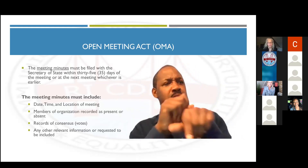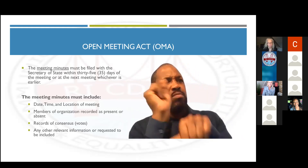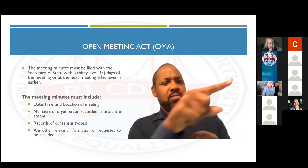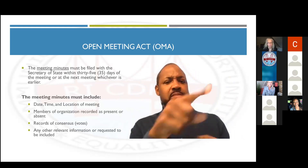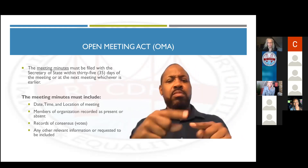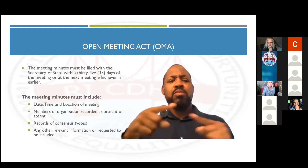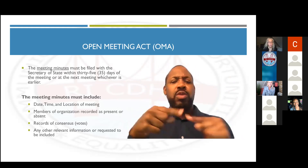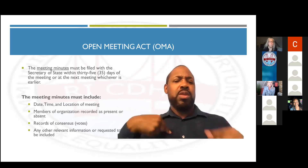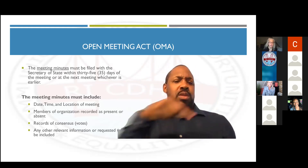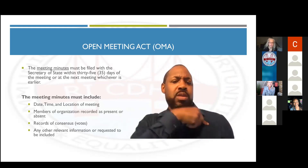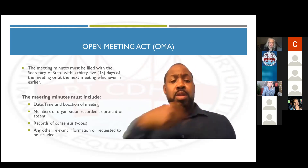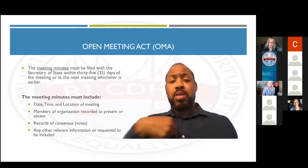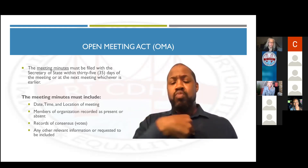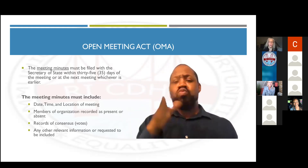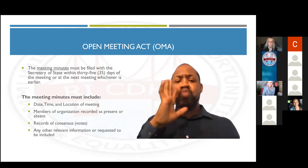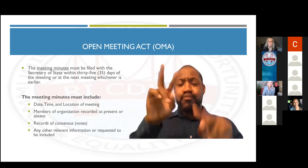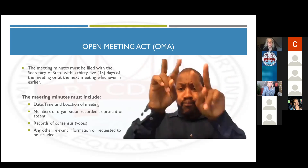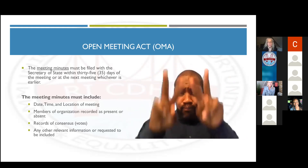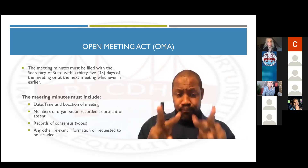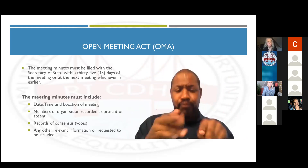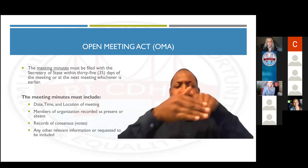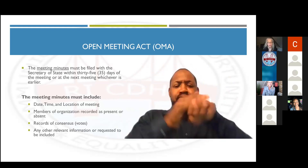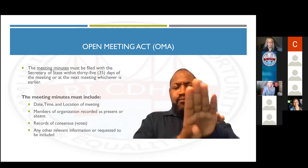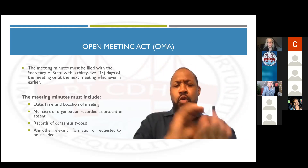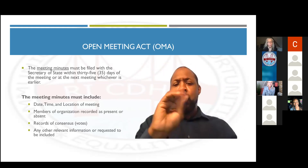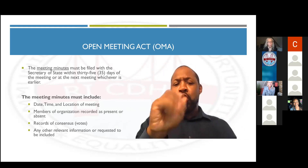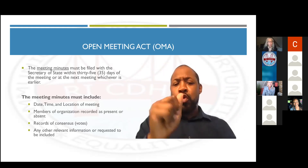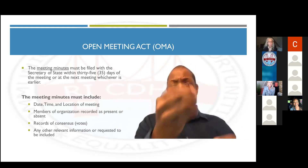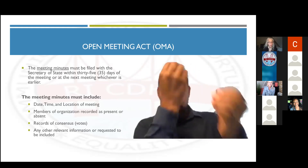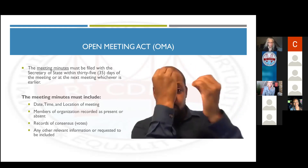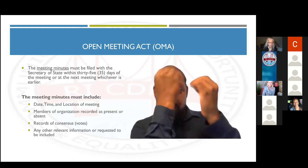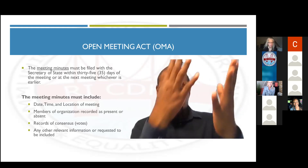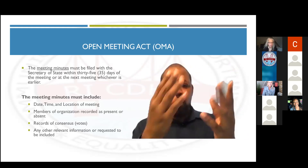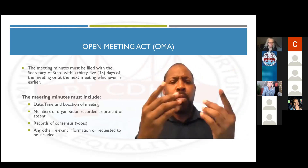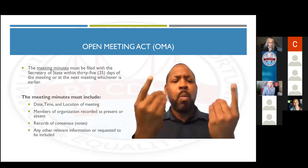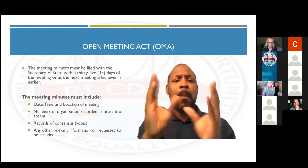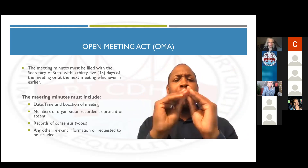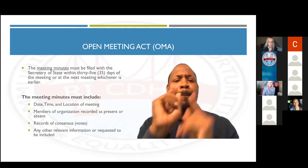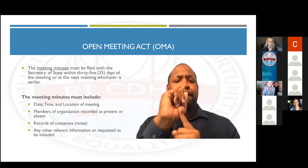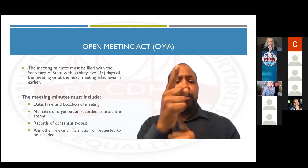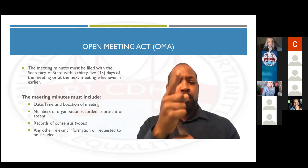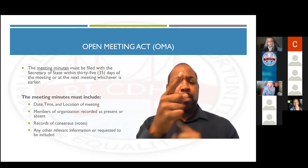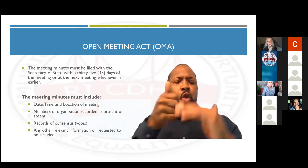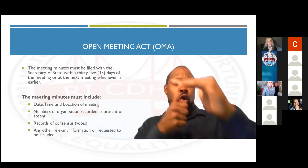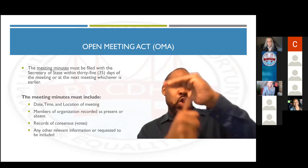them for months without submitting them to us. We read them and review them, and then we upload